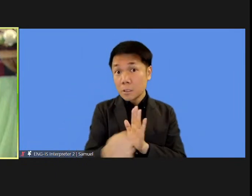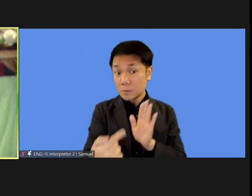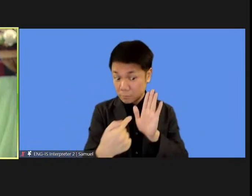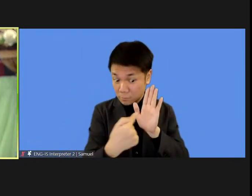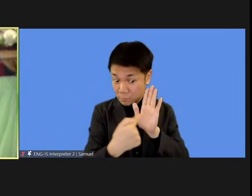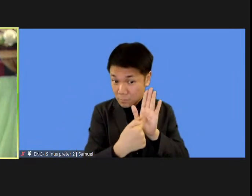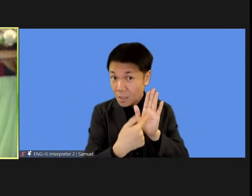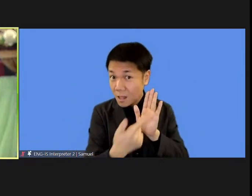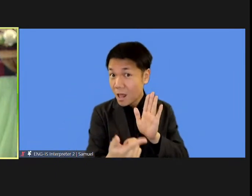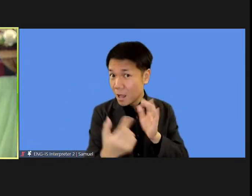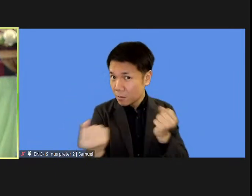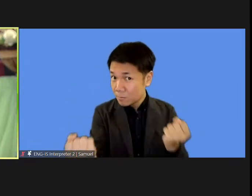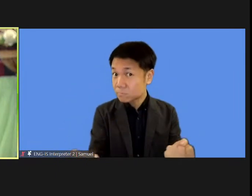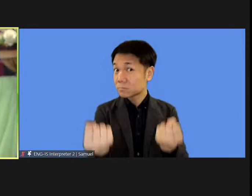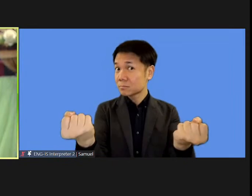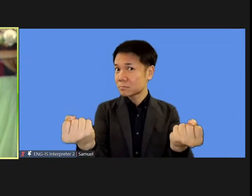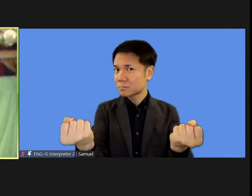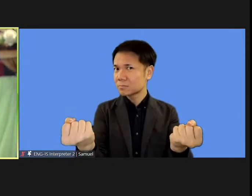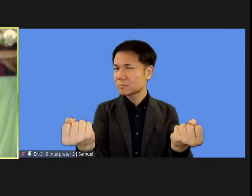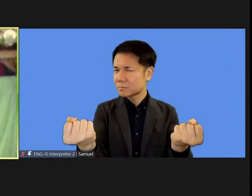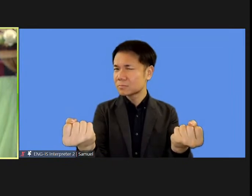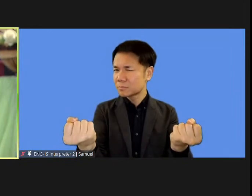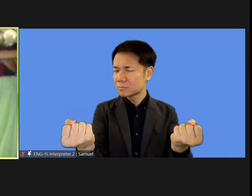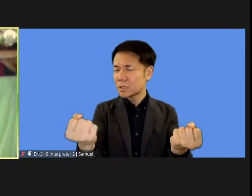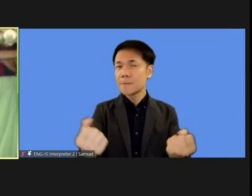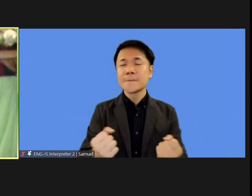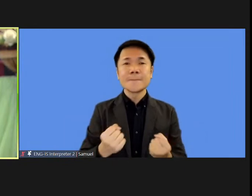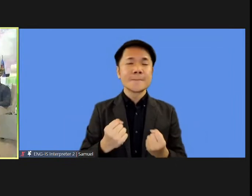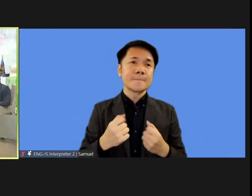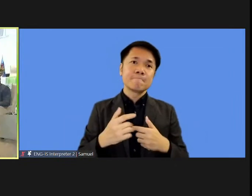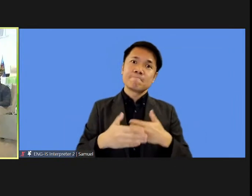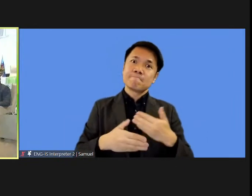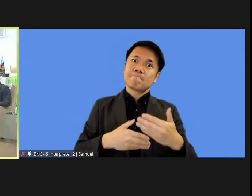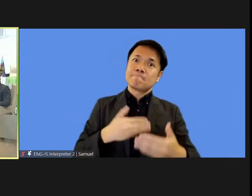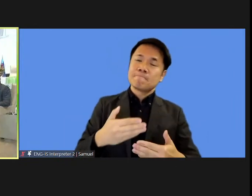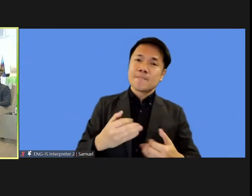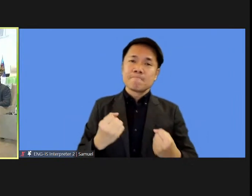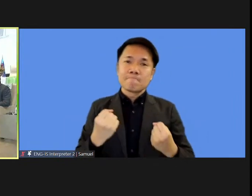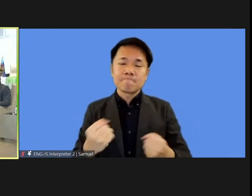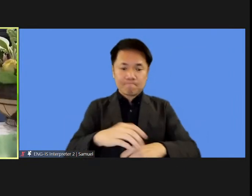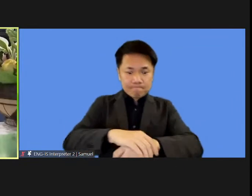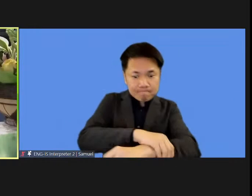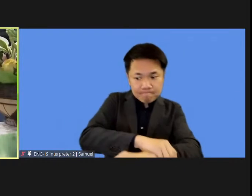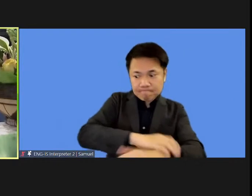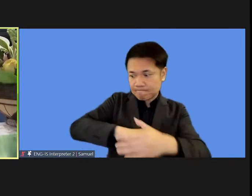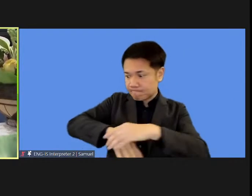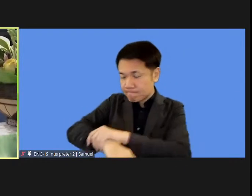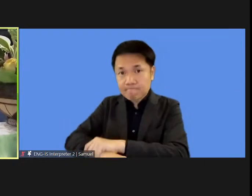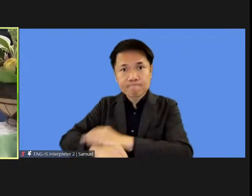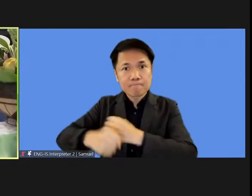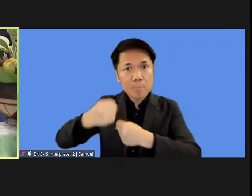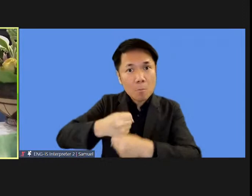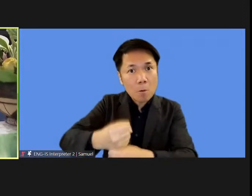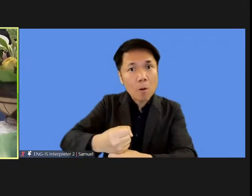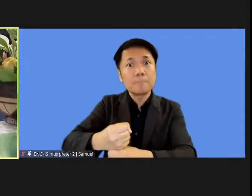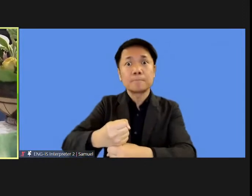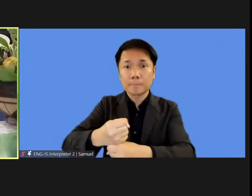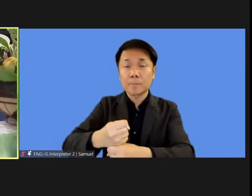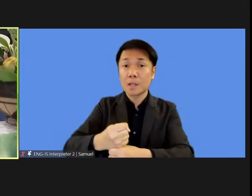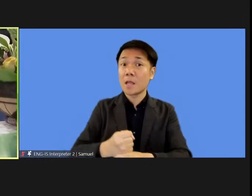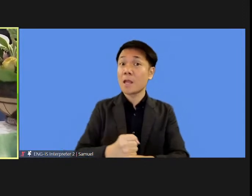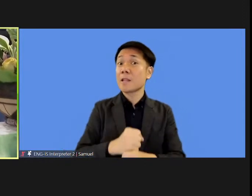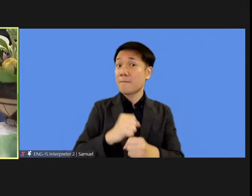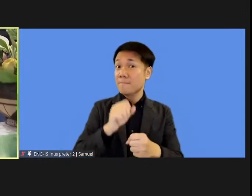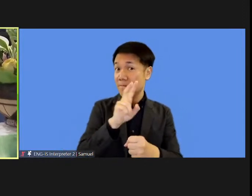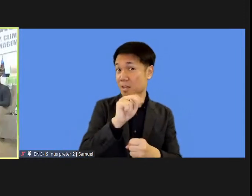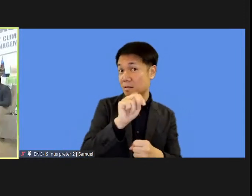to interpret to outcomes and successes. So very much important. And also we should have a measurable impact